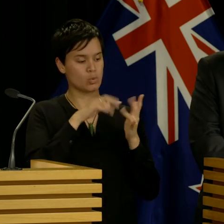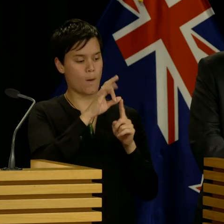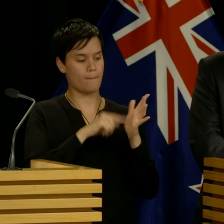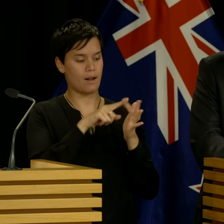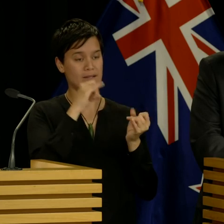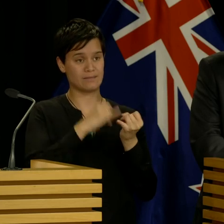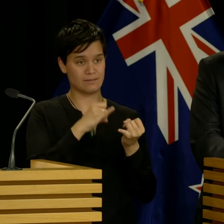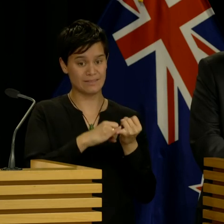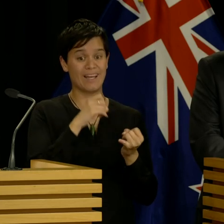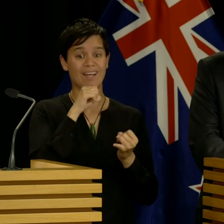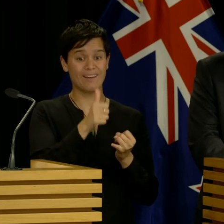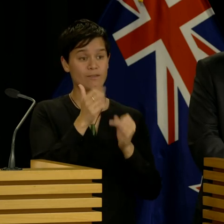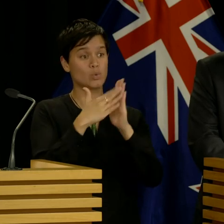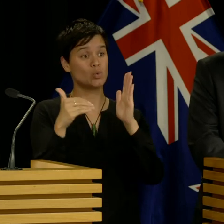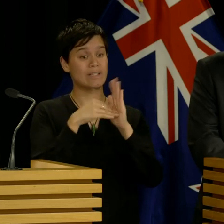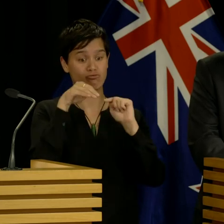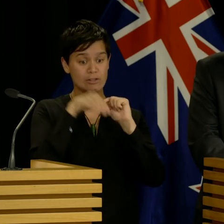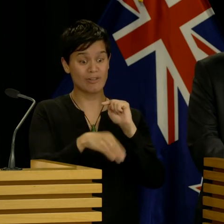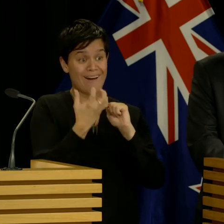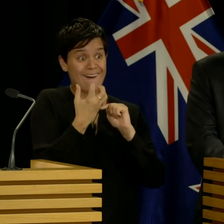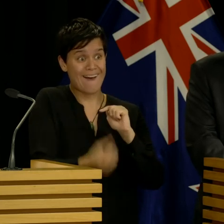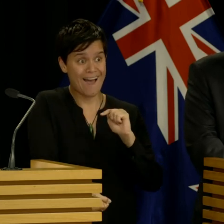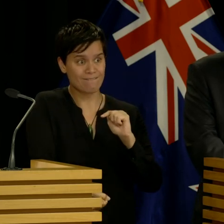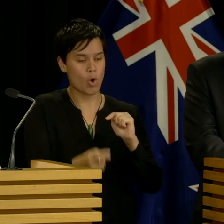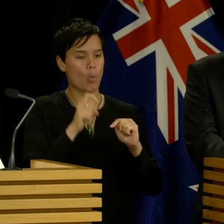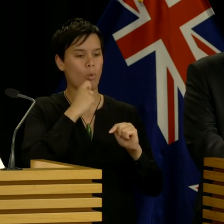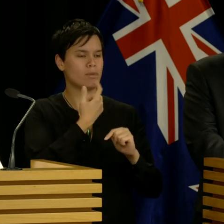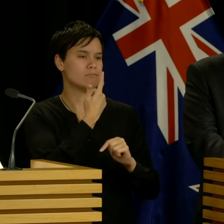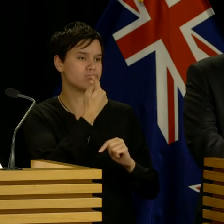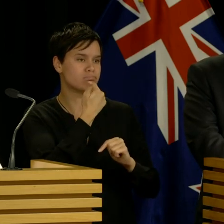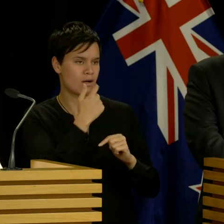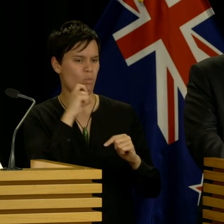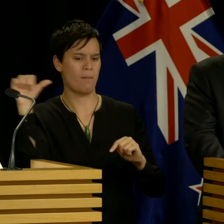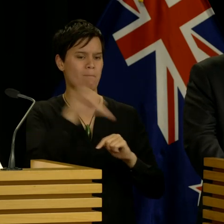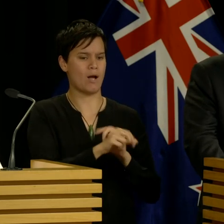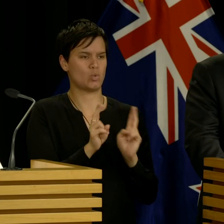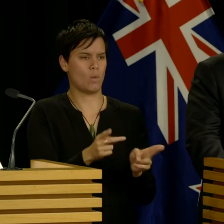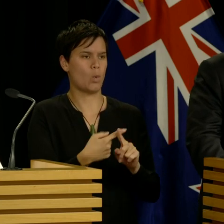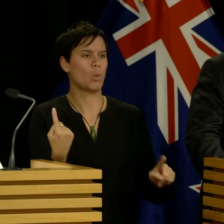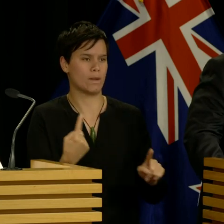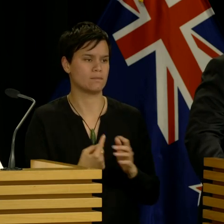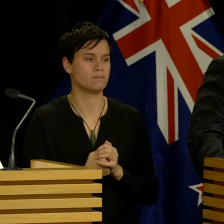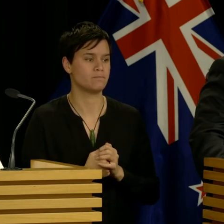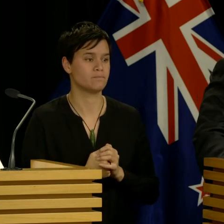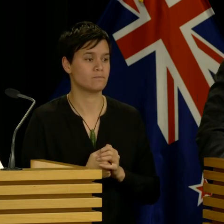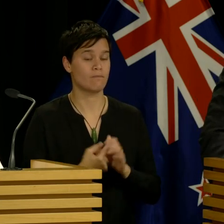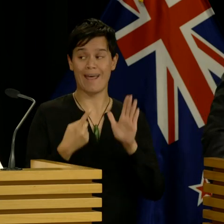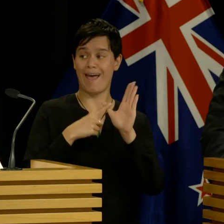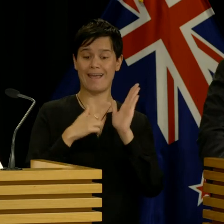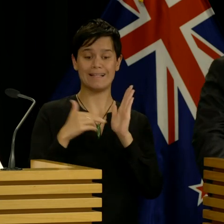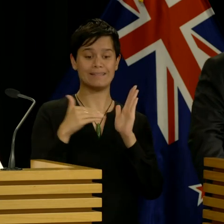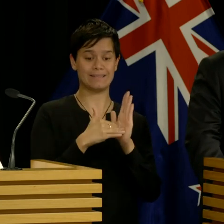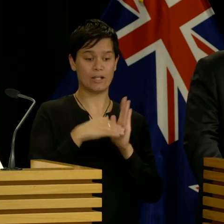if that would happen, it would be shallow and we would come back quickly. What's the economist says that scrapping, ANZ's chief economist says